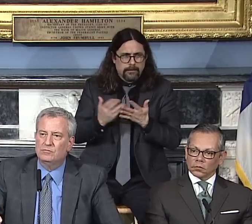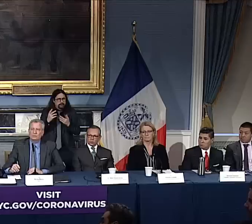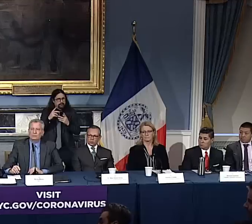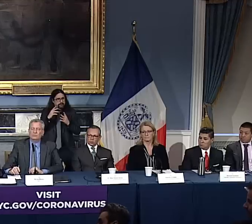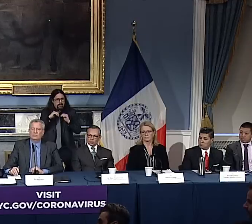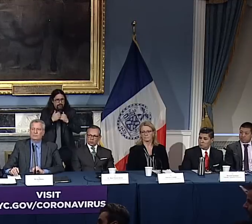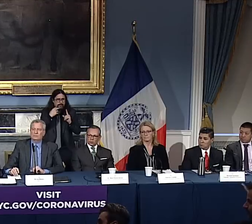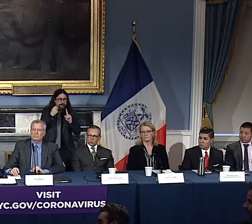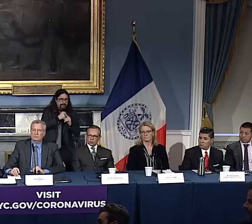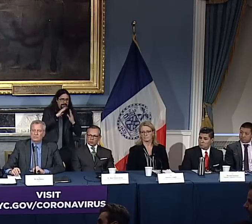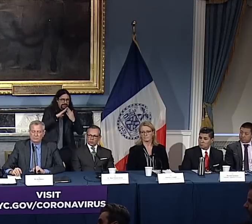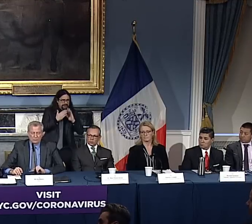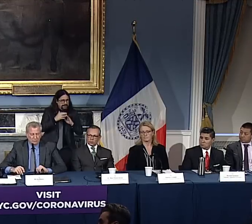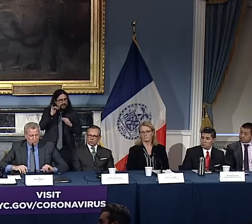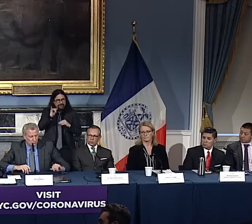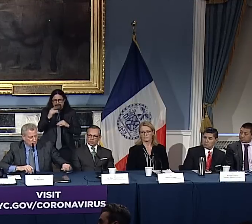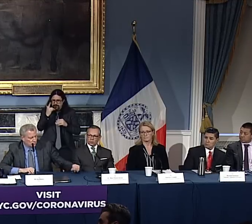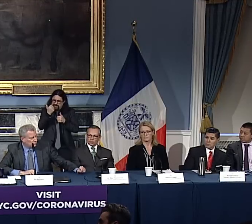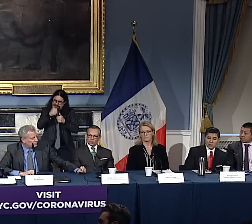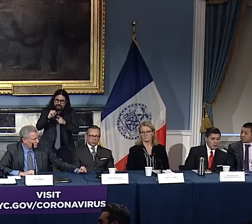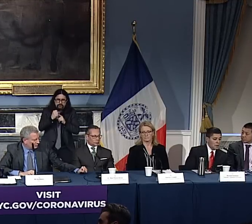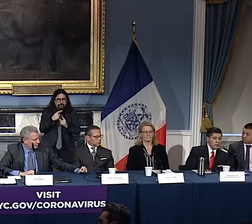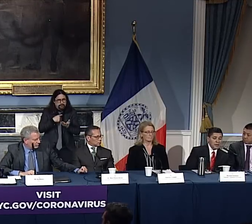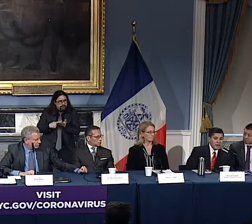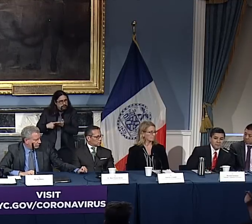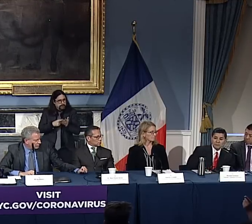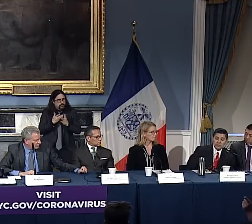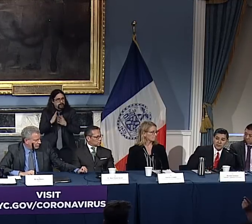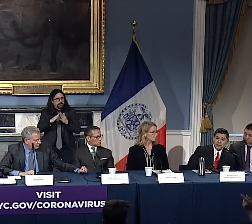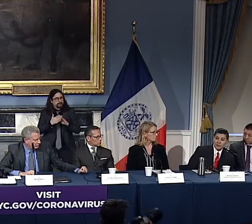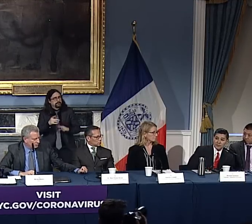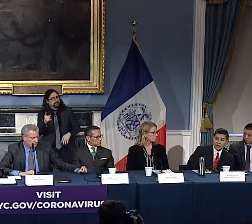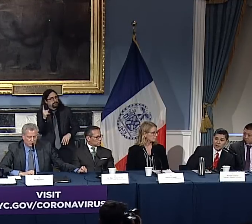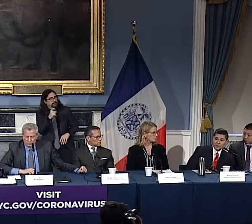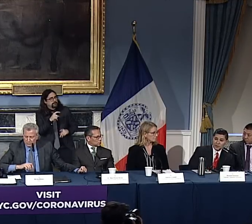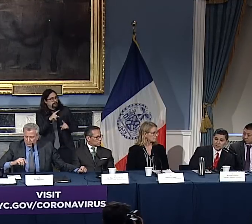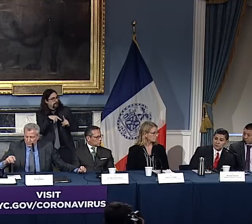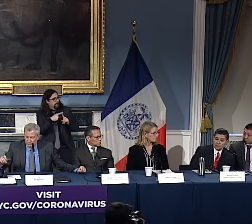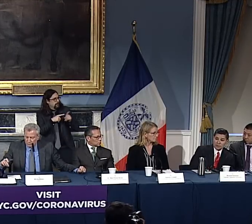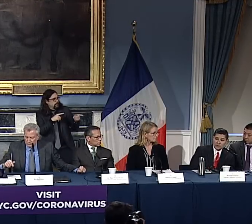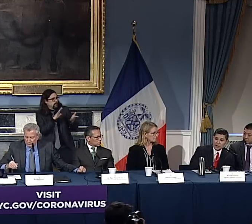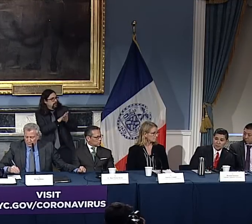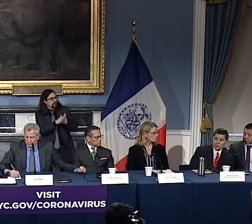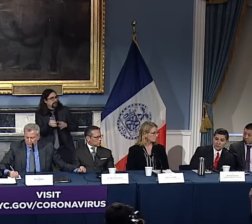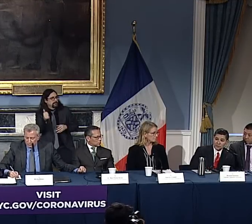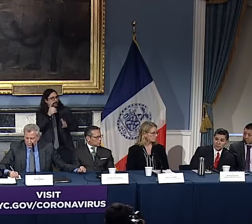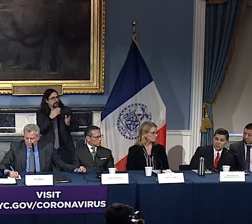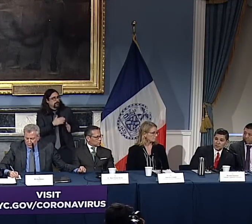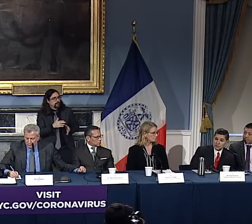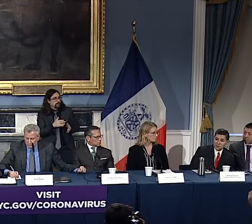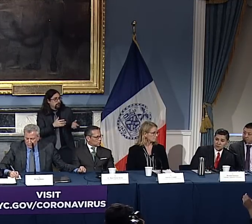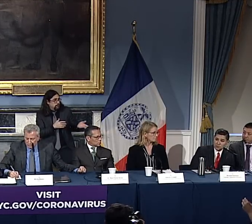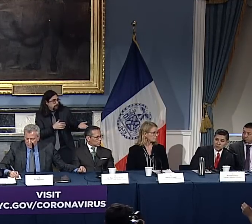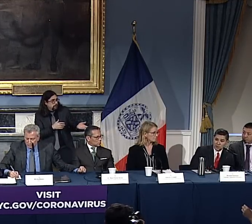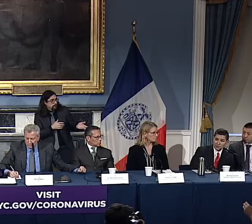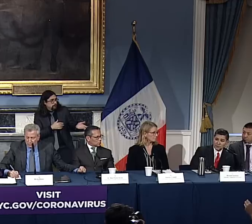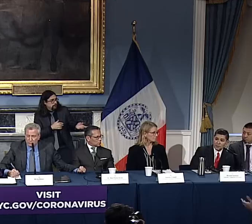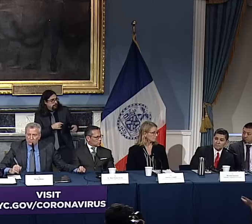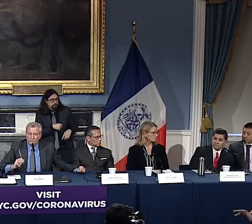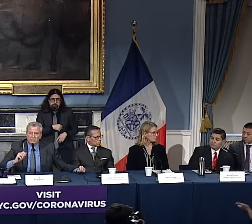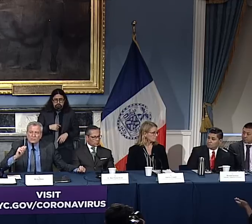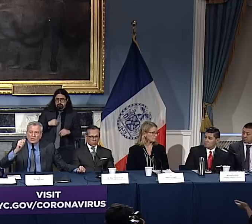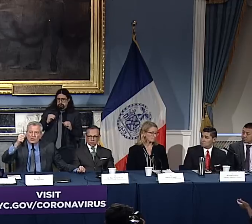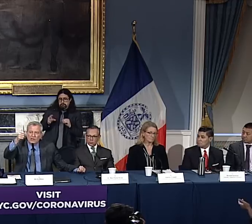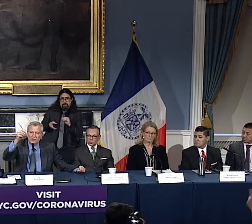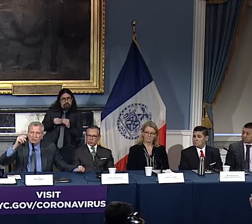I wanted to also hear from the school's chancellor as well. Yeah, there's nothing else to add. The mayor's we were on the same page, exactly what the mayor has